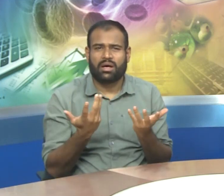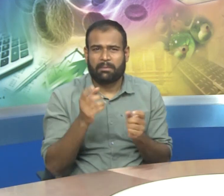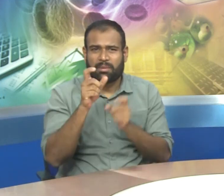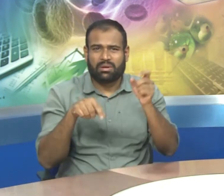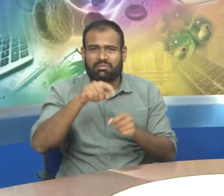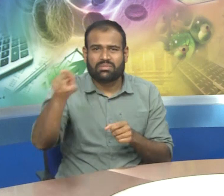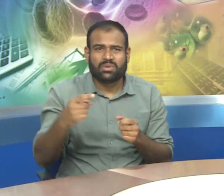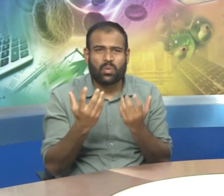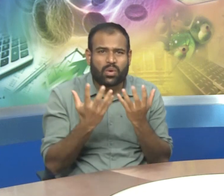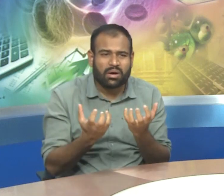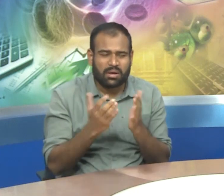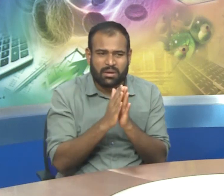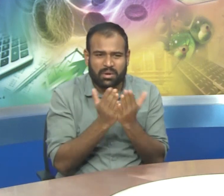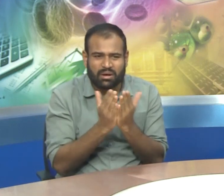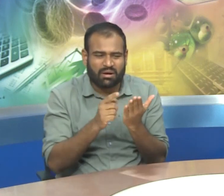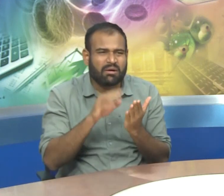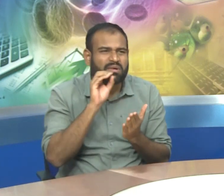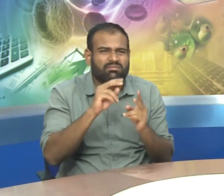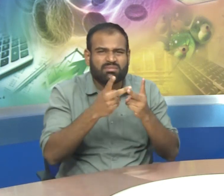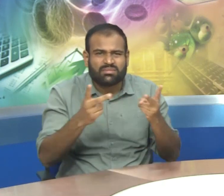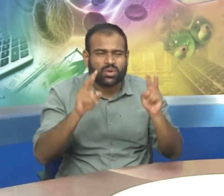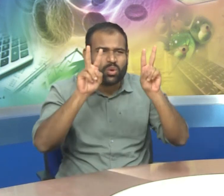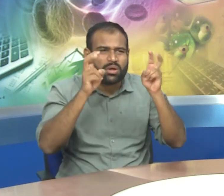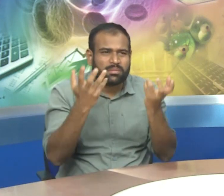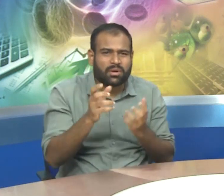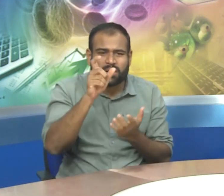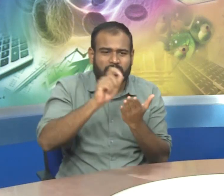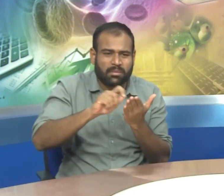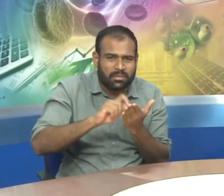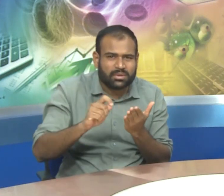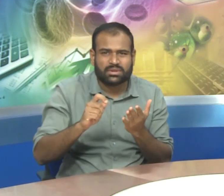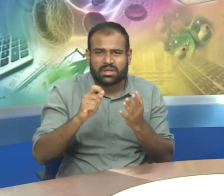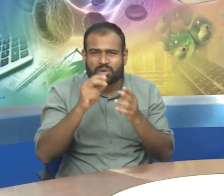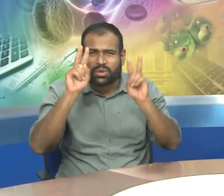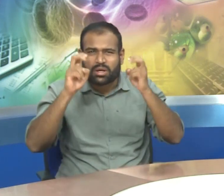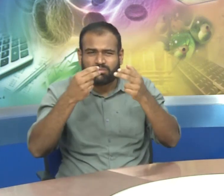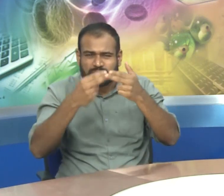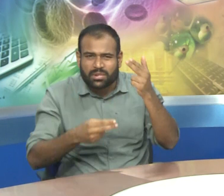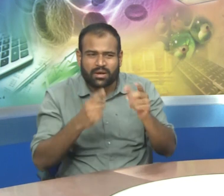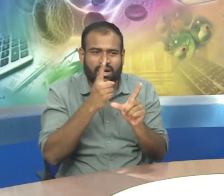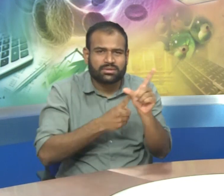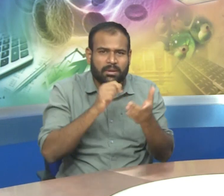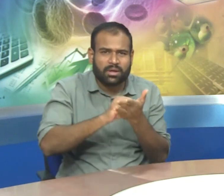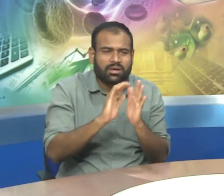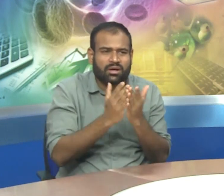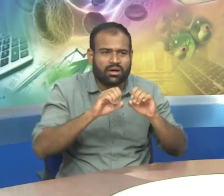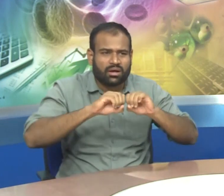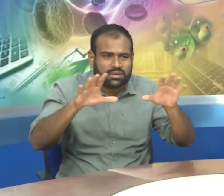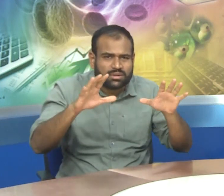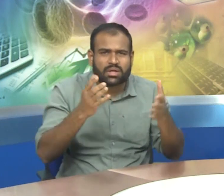Reference services are concerned with direct personal assistance to the user seeking information.